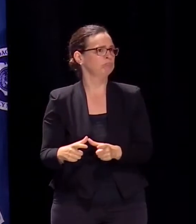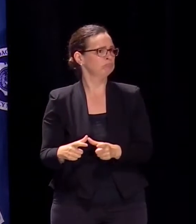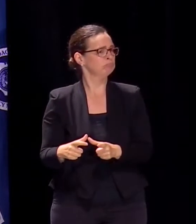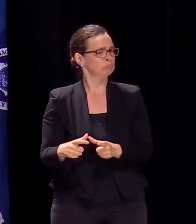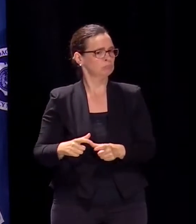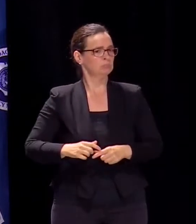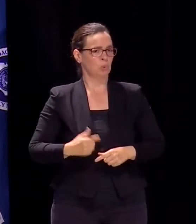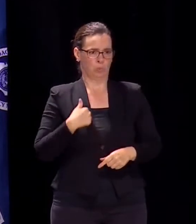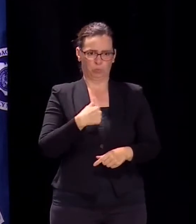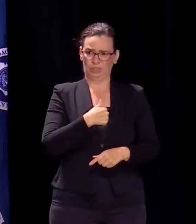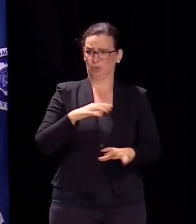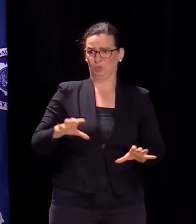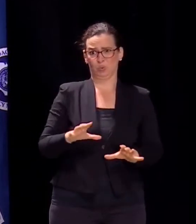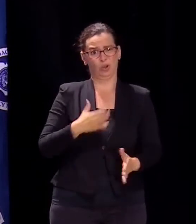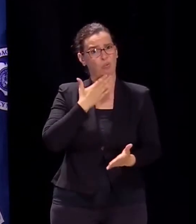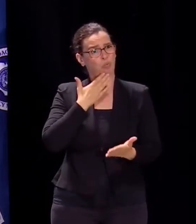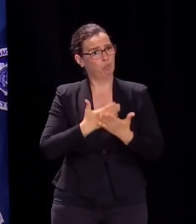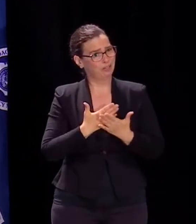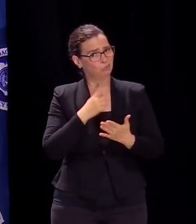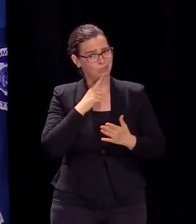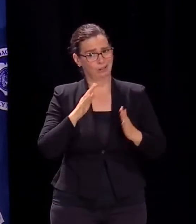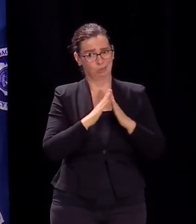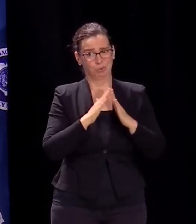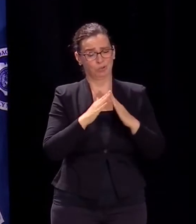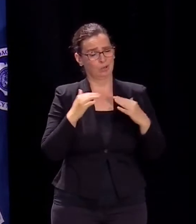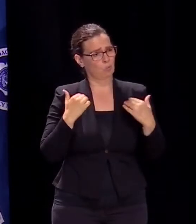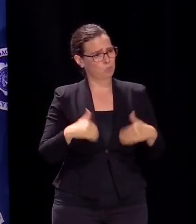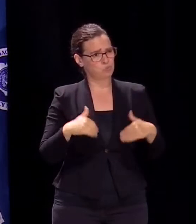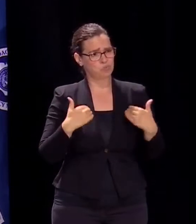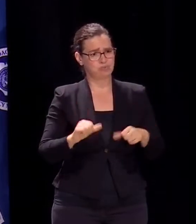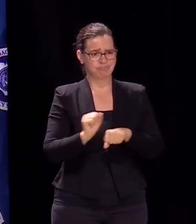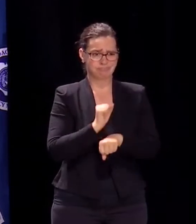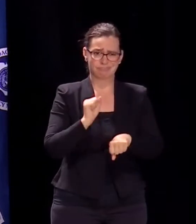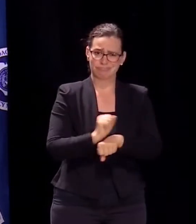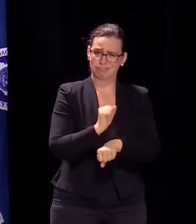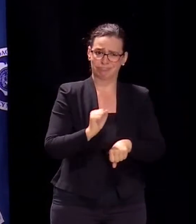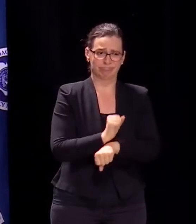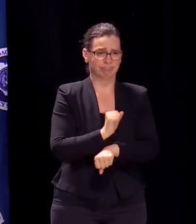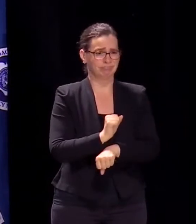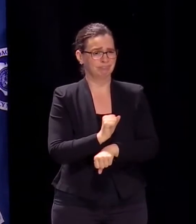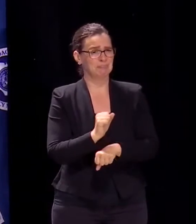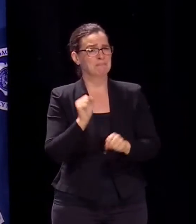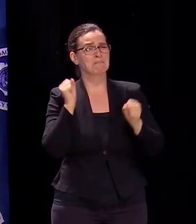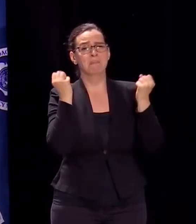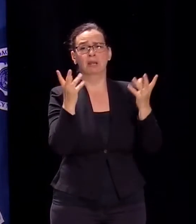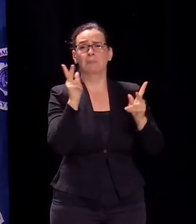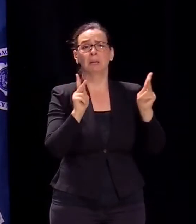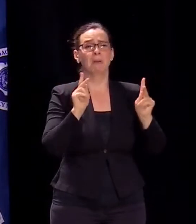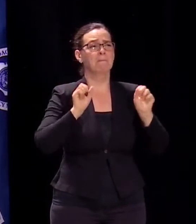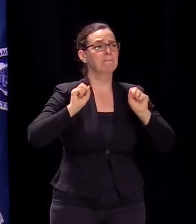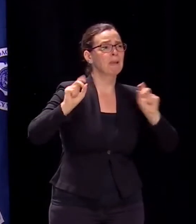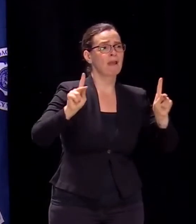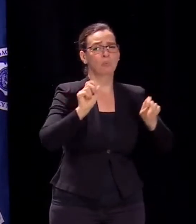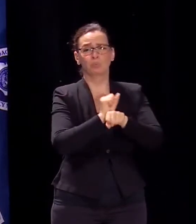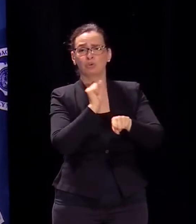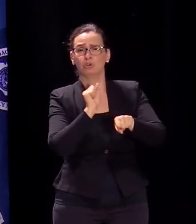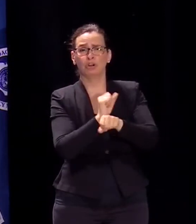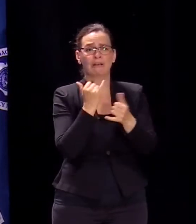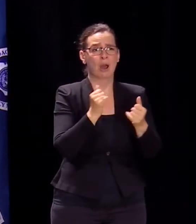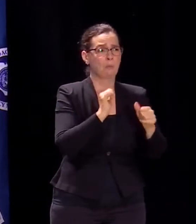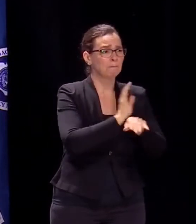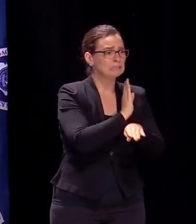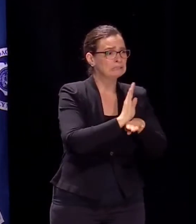get into the workplace and more people get back together, that pressure for any delays in restart goes away. The talk